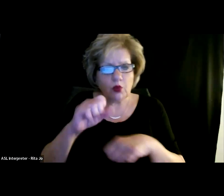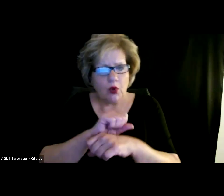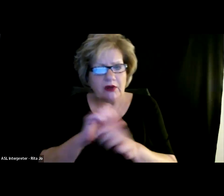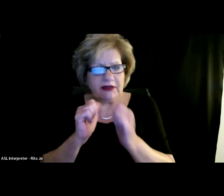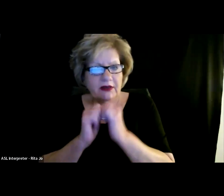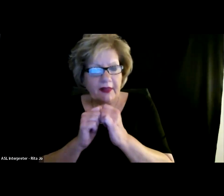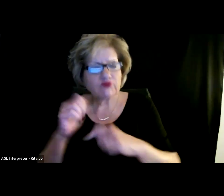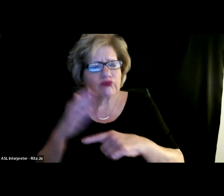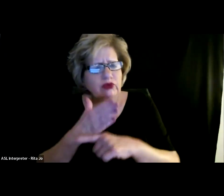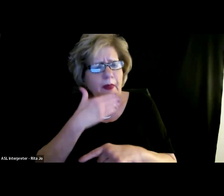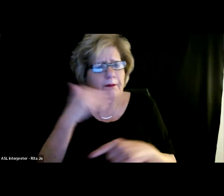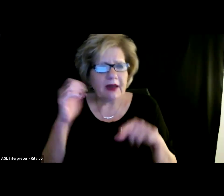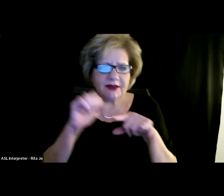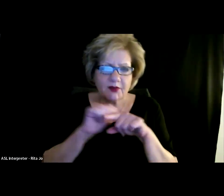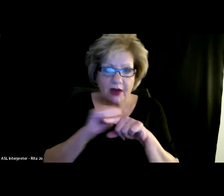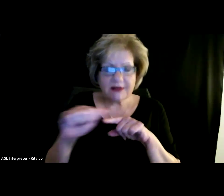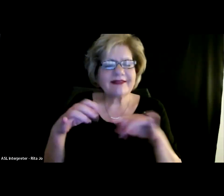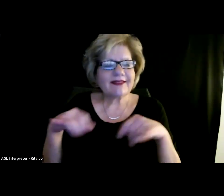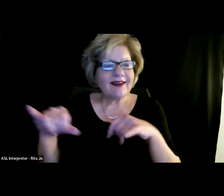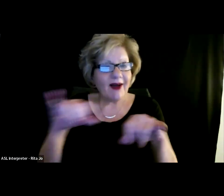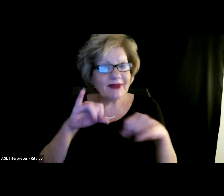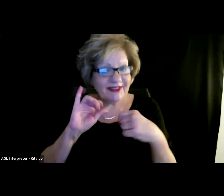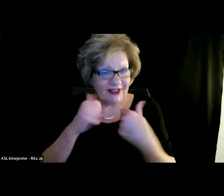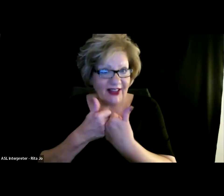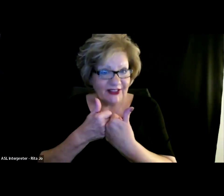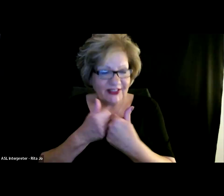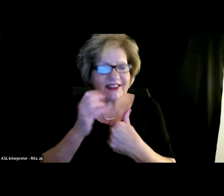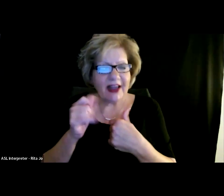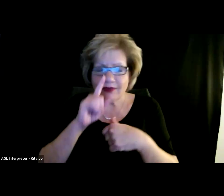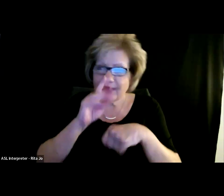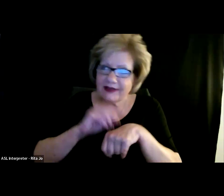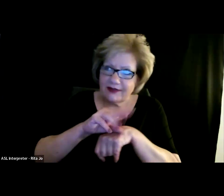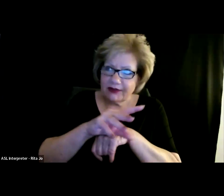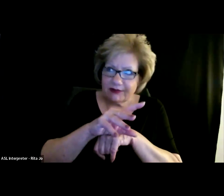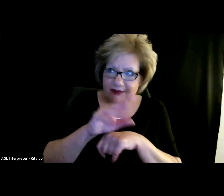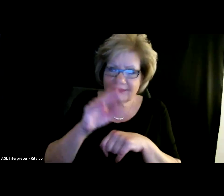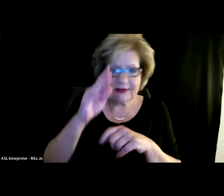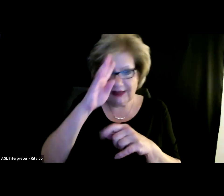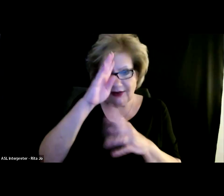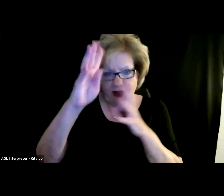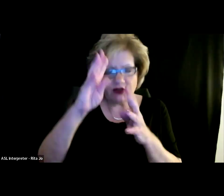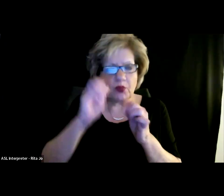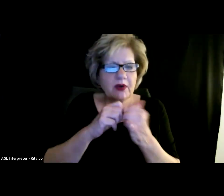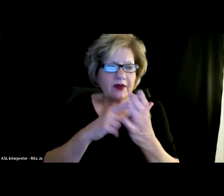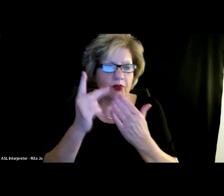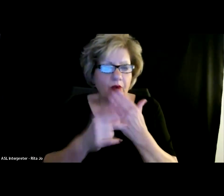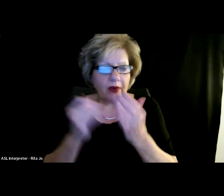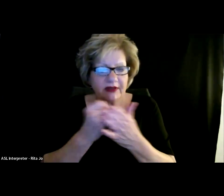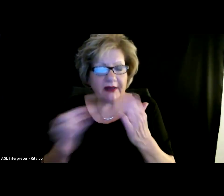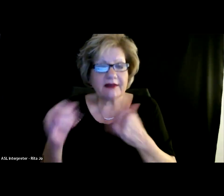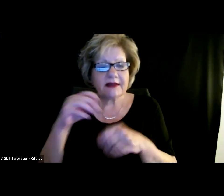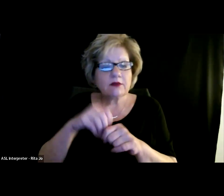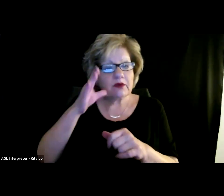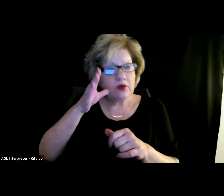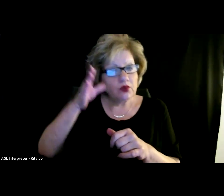best practices, address common challenges, and really drive innovation in our program design. As we move forward, let's keep in